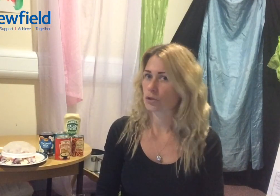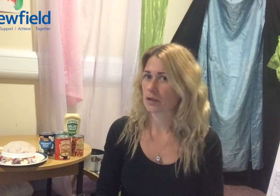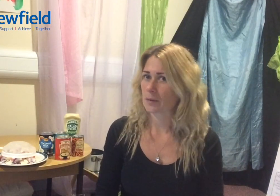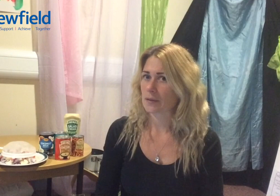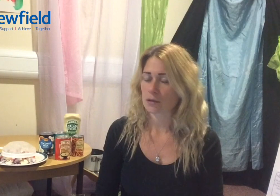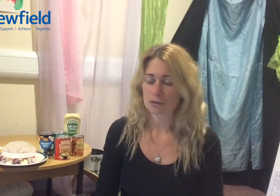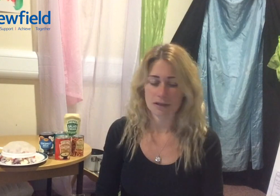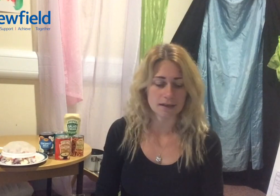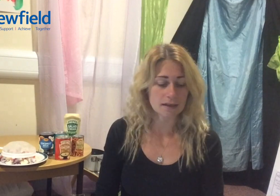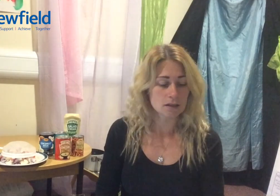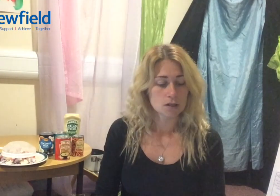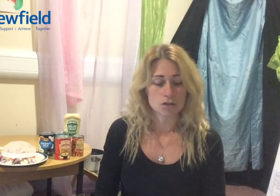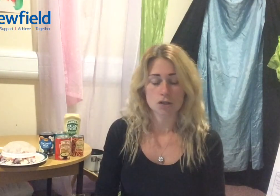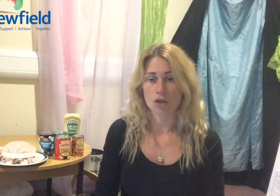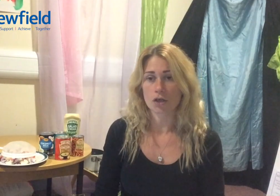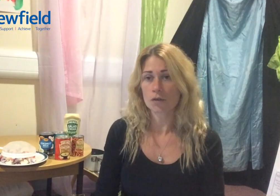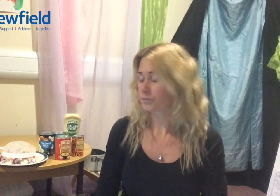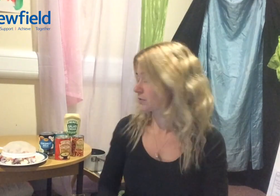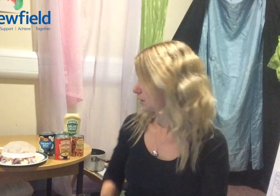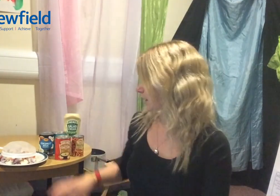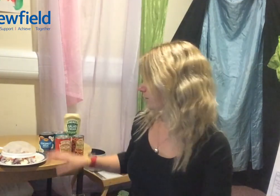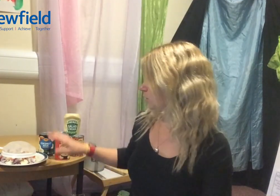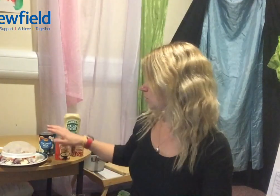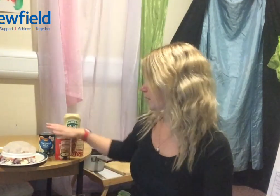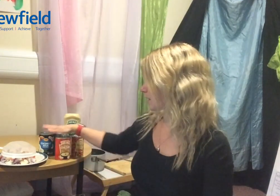doing at the minute, okay? So I've got some here,